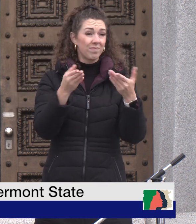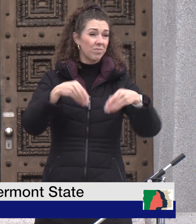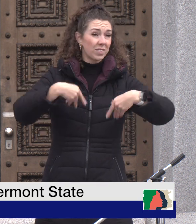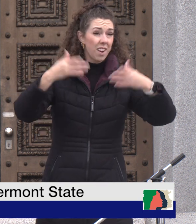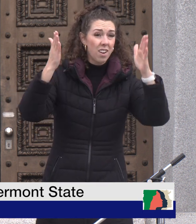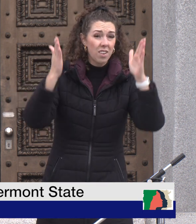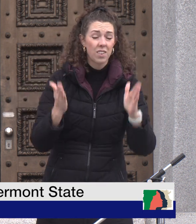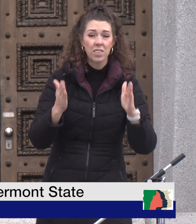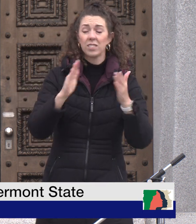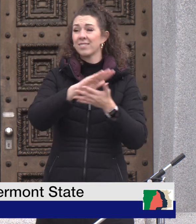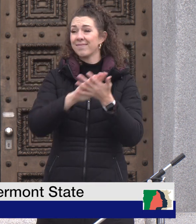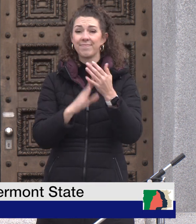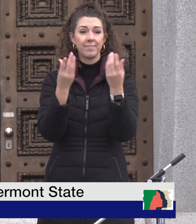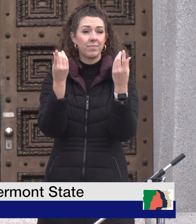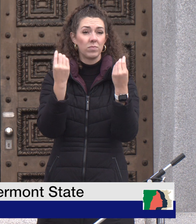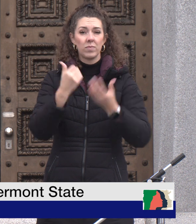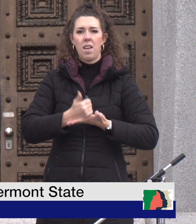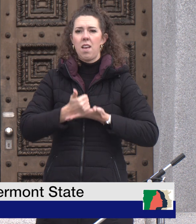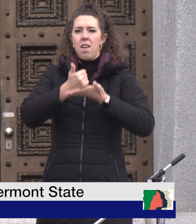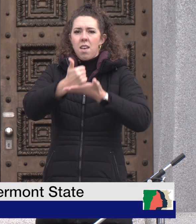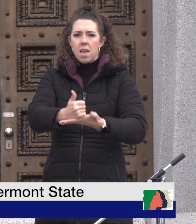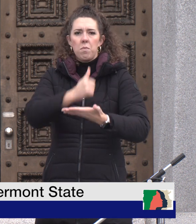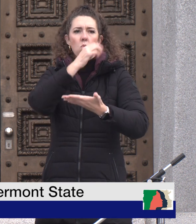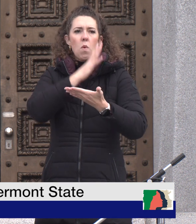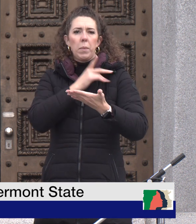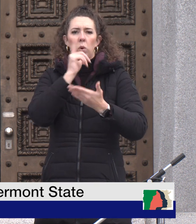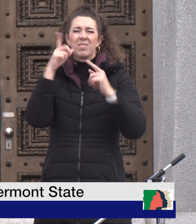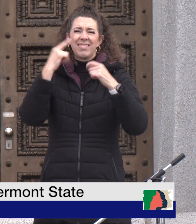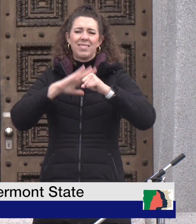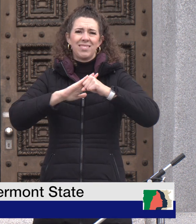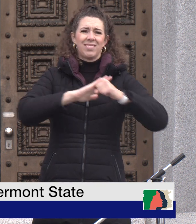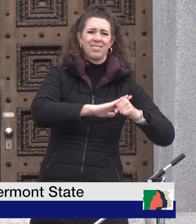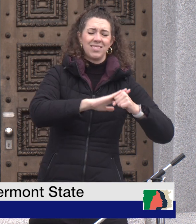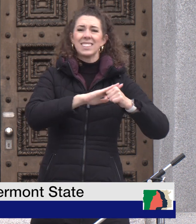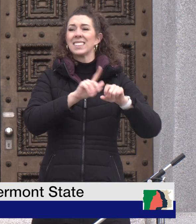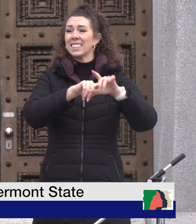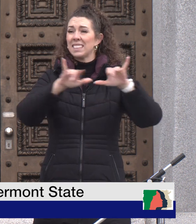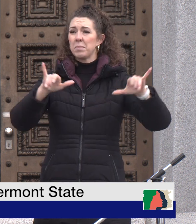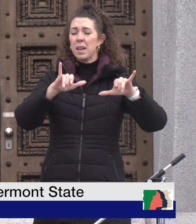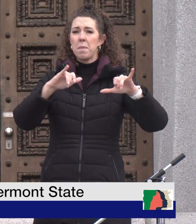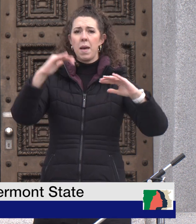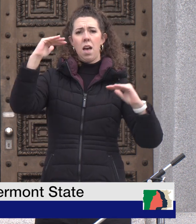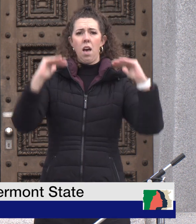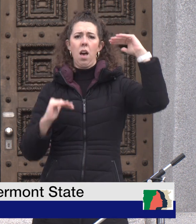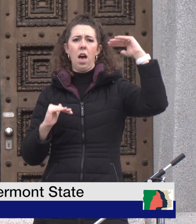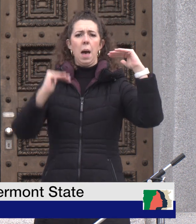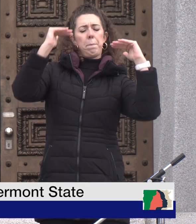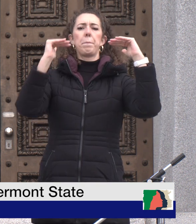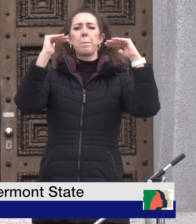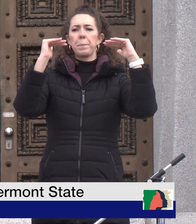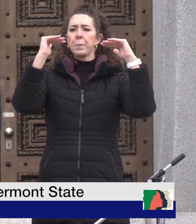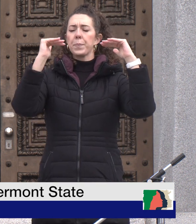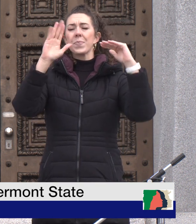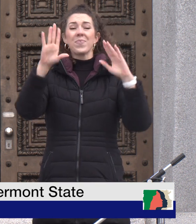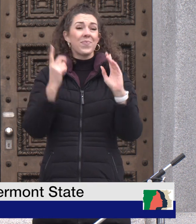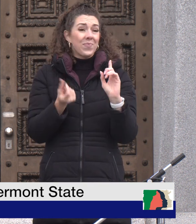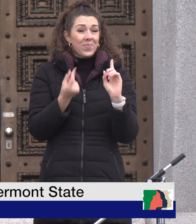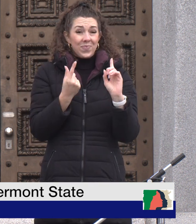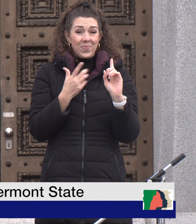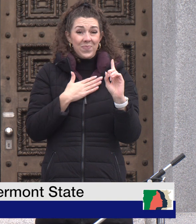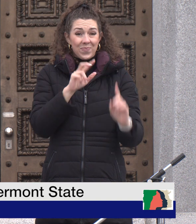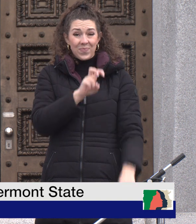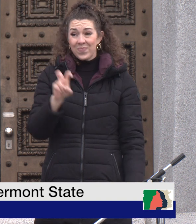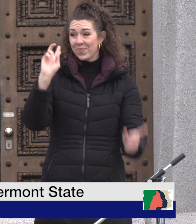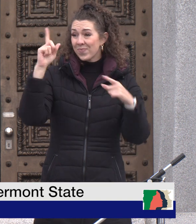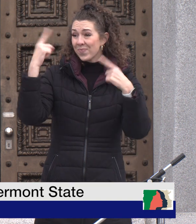who are there to help women at the margins and to break through gender barriers. What I learned through my